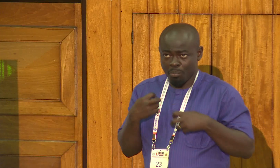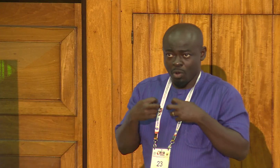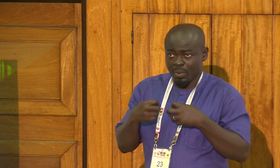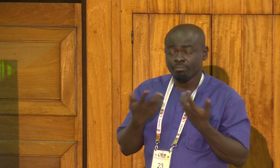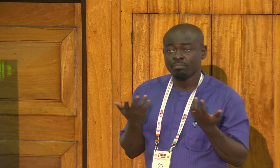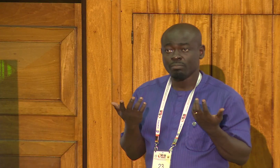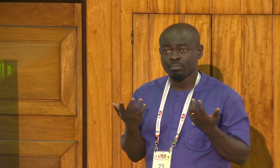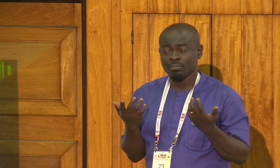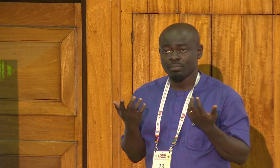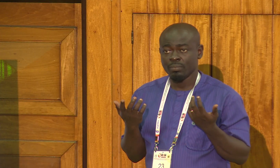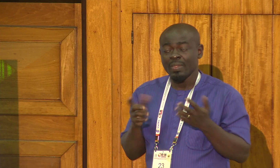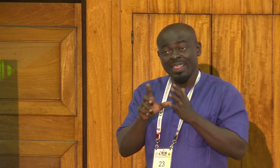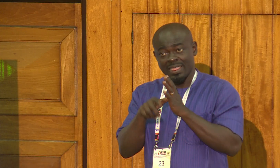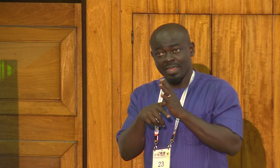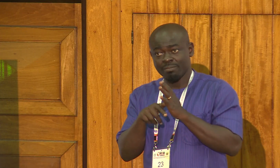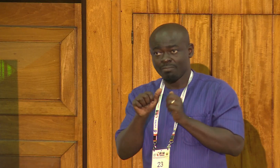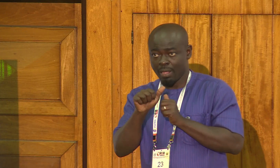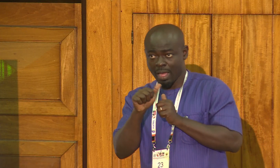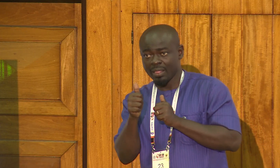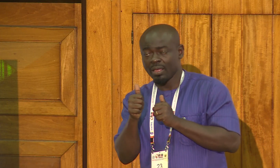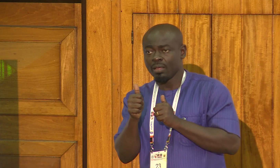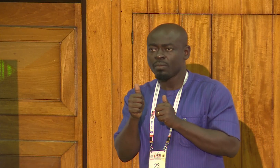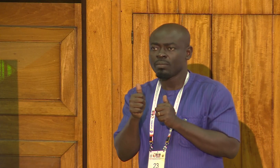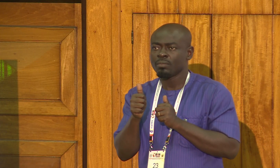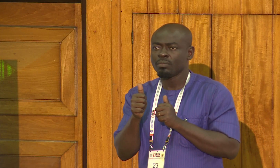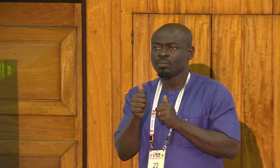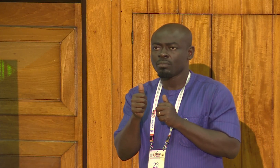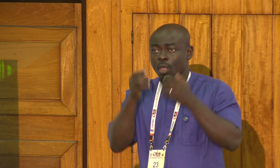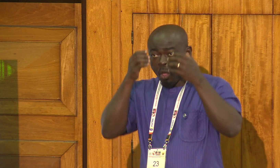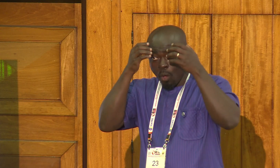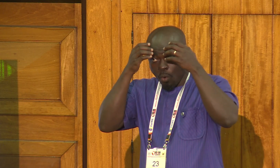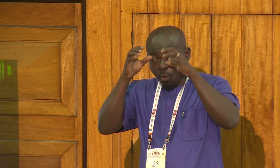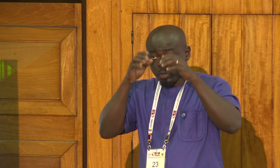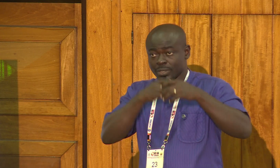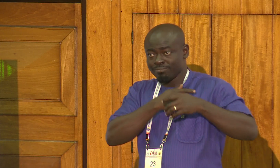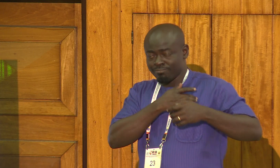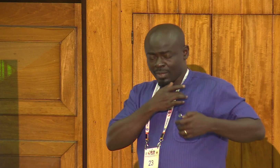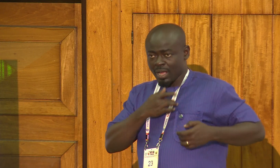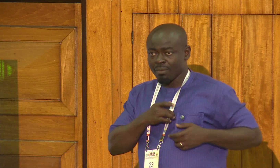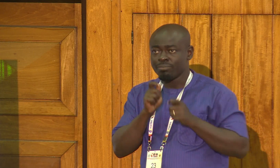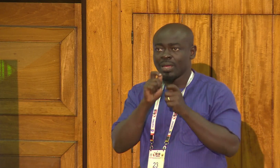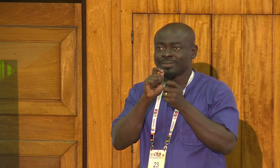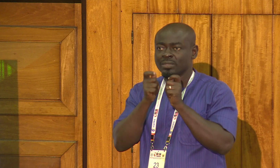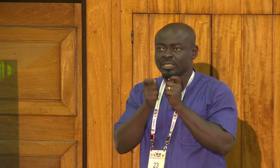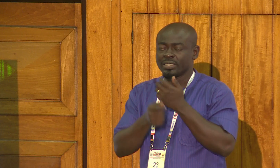issues. And then this, again, causes cardiac remodeling,